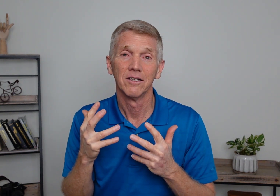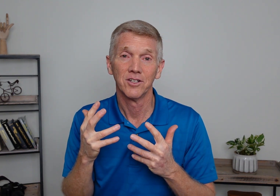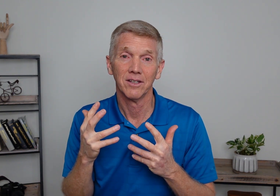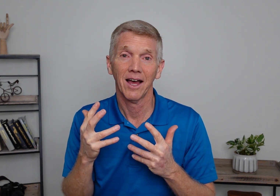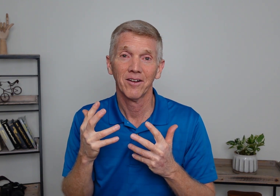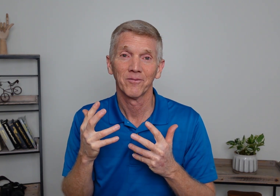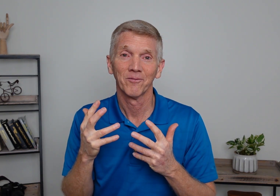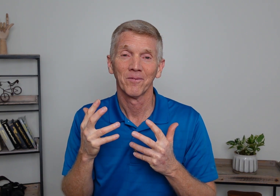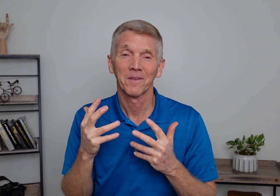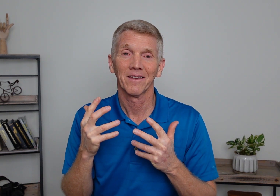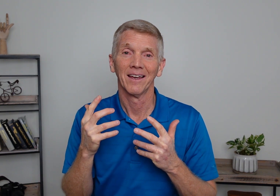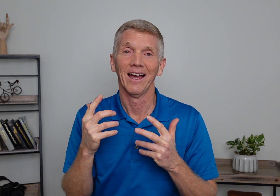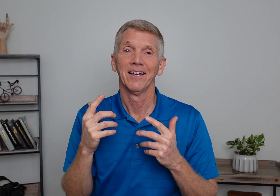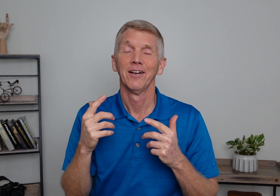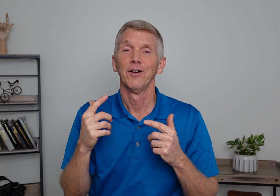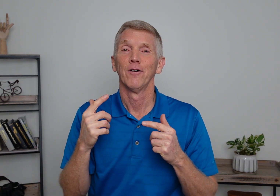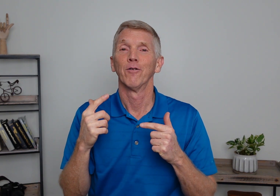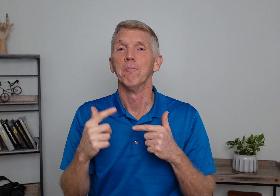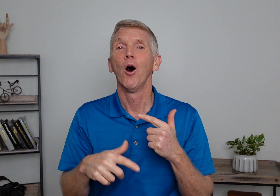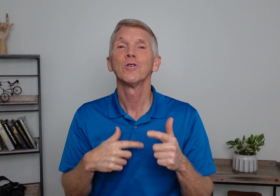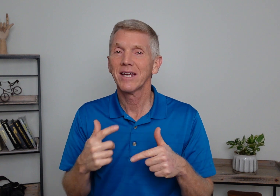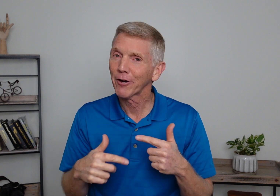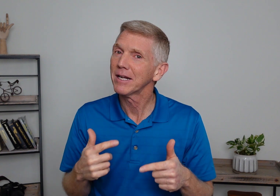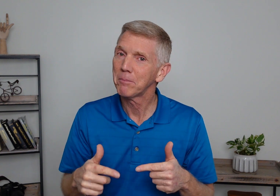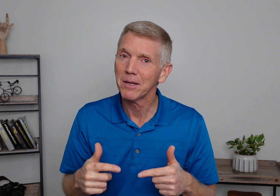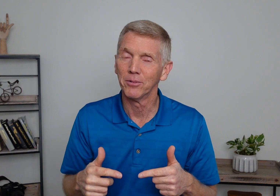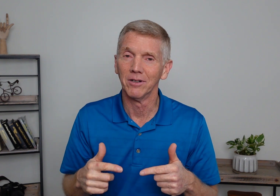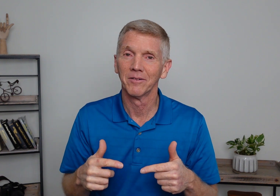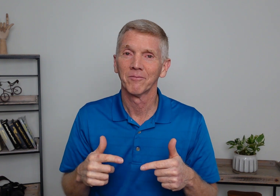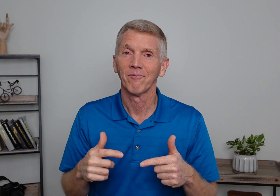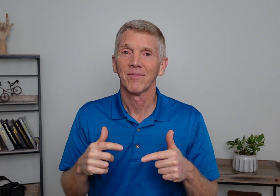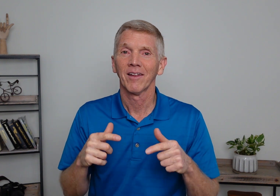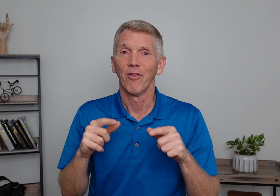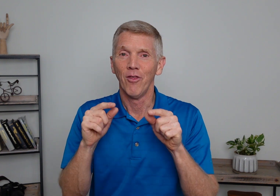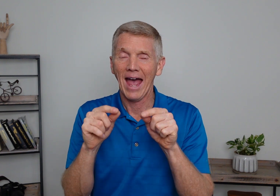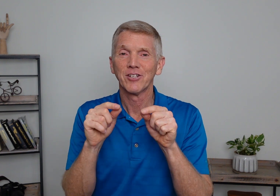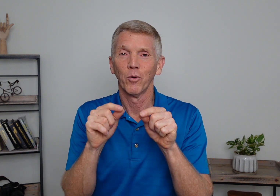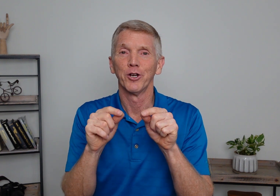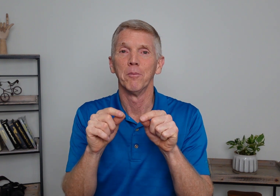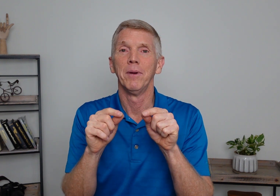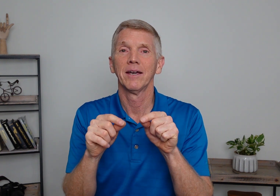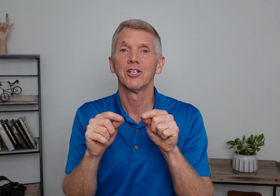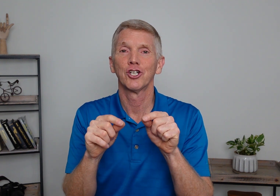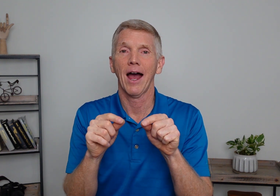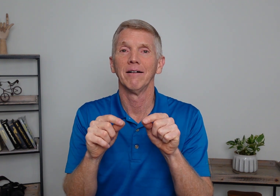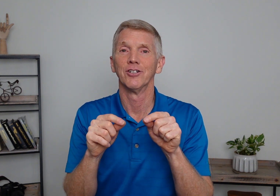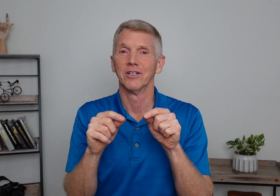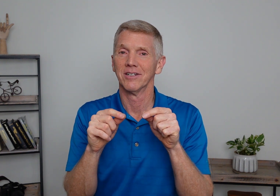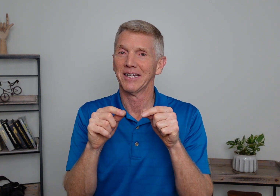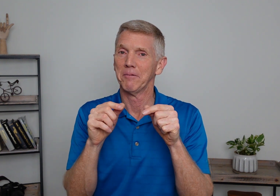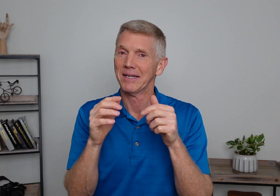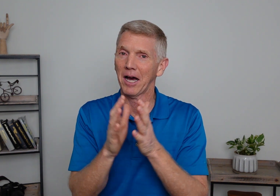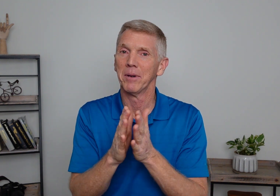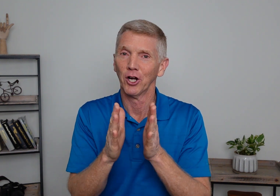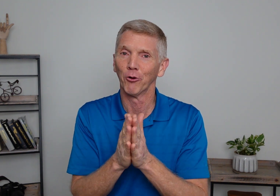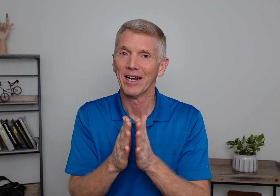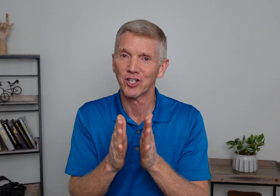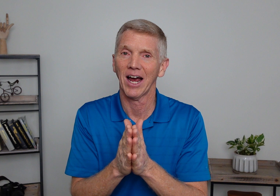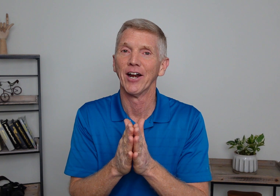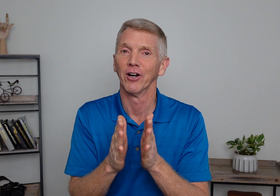See that? Okay. For most hearing people, that's one of your biggest challenges in becoming a great signer, a